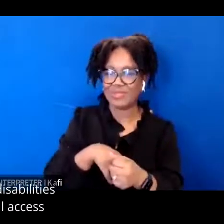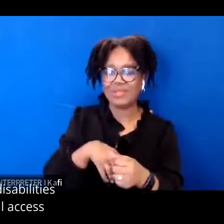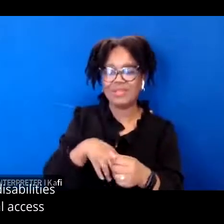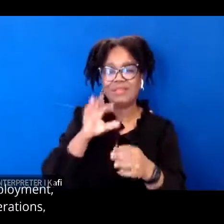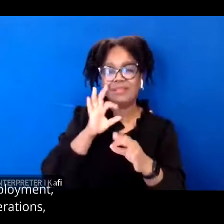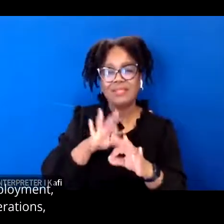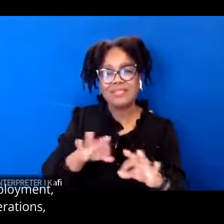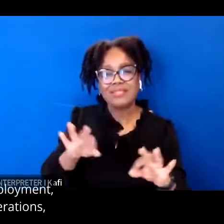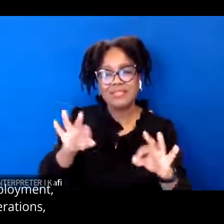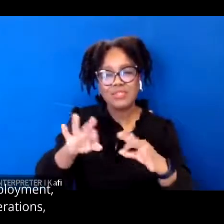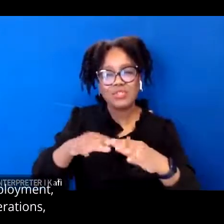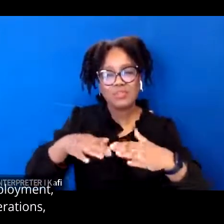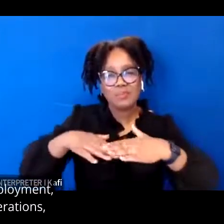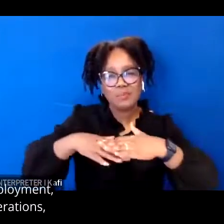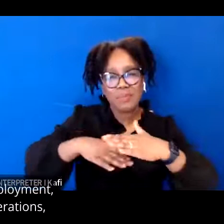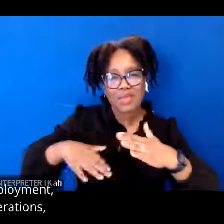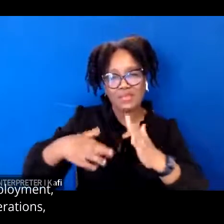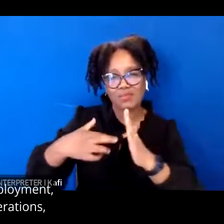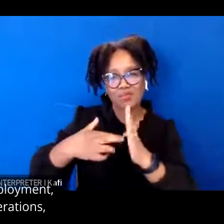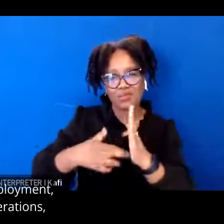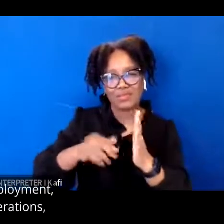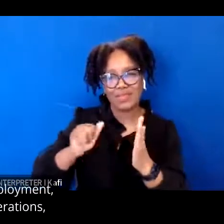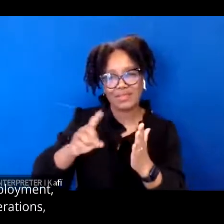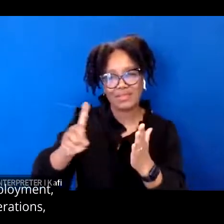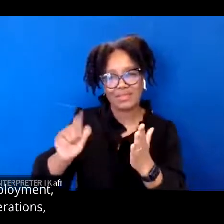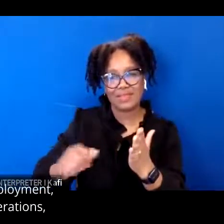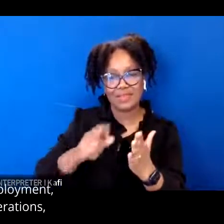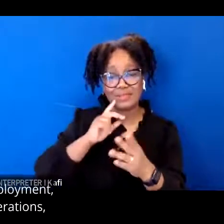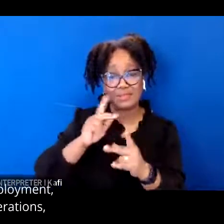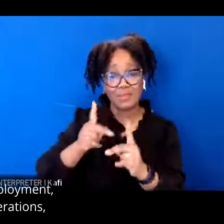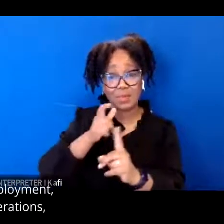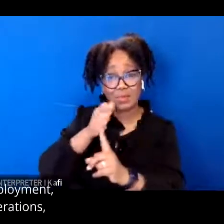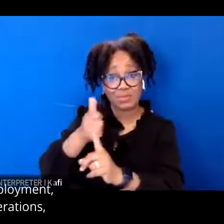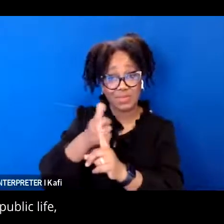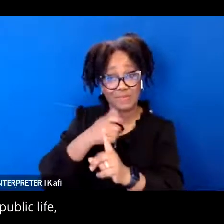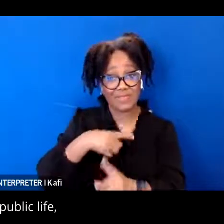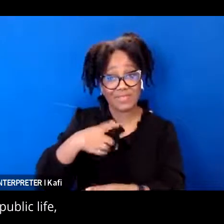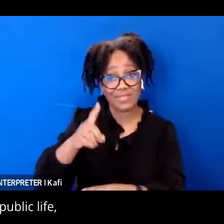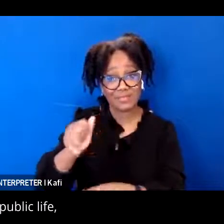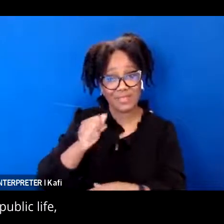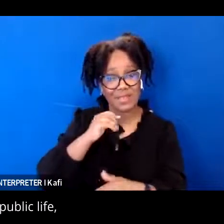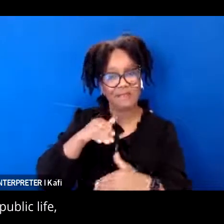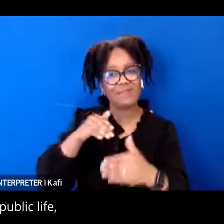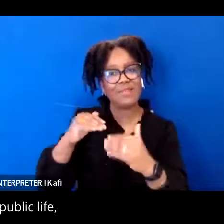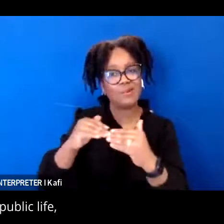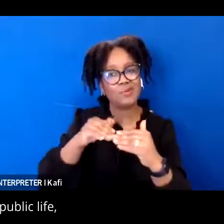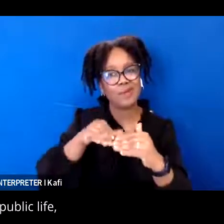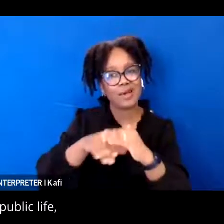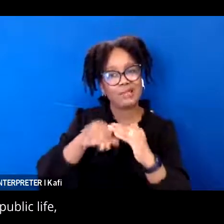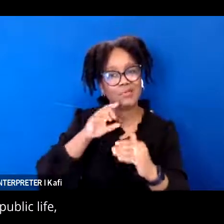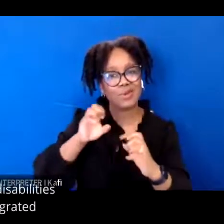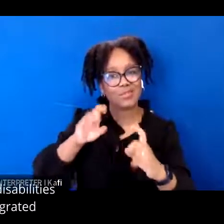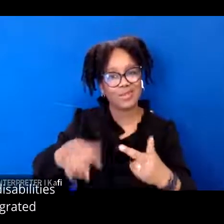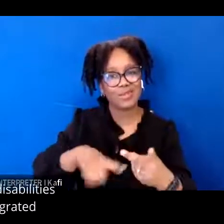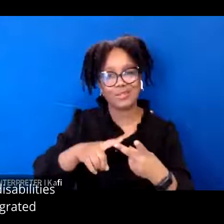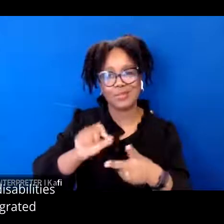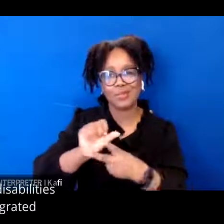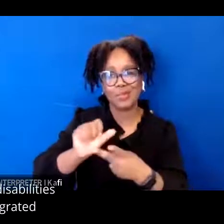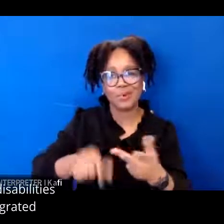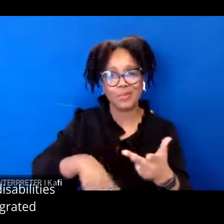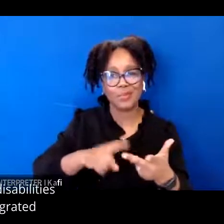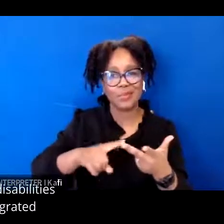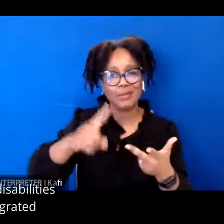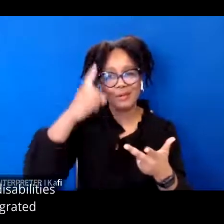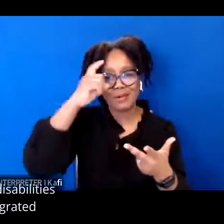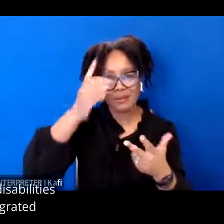equal access to education employment government operations and all aspects of public life that people with